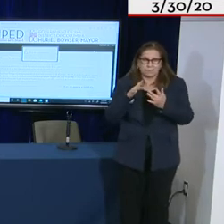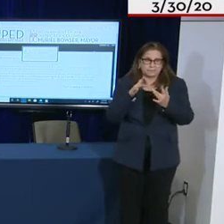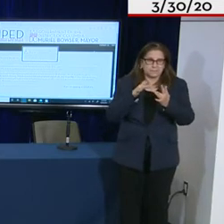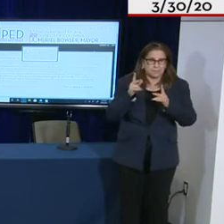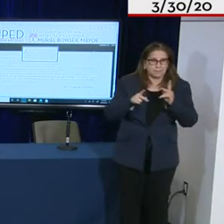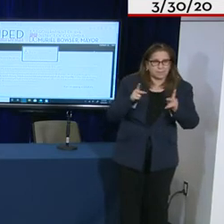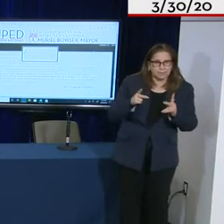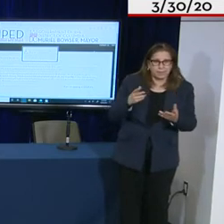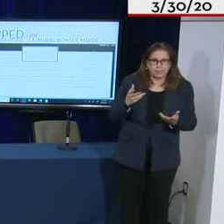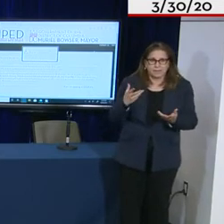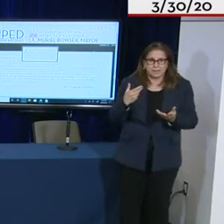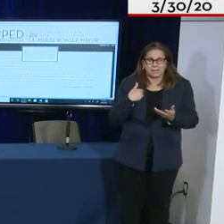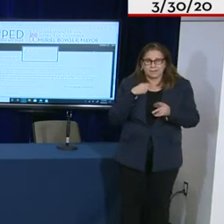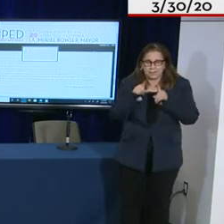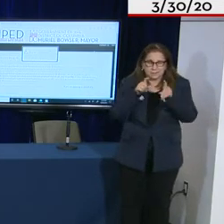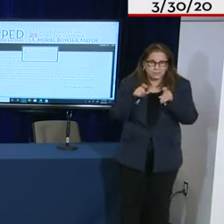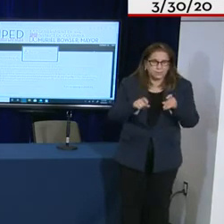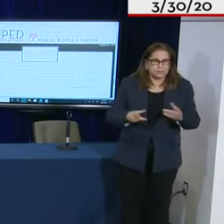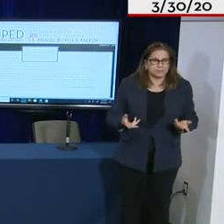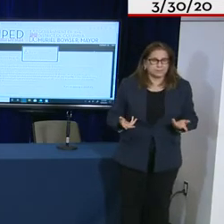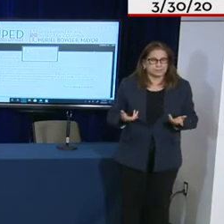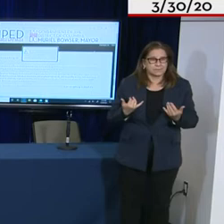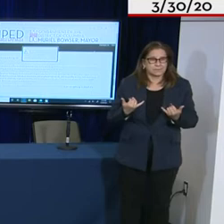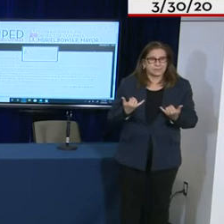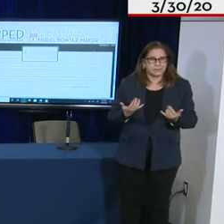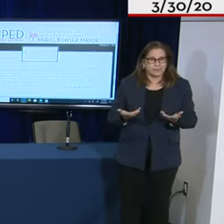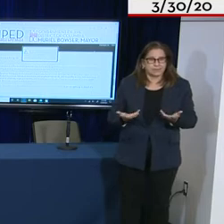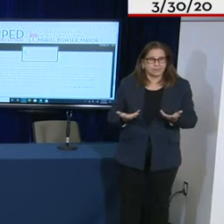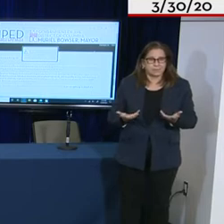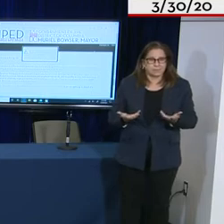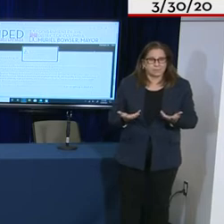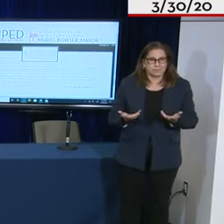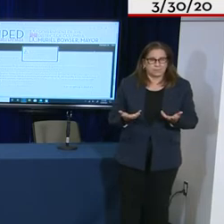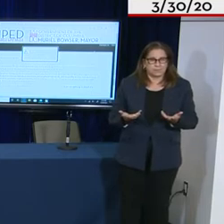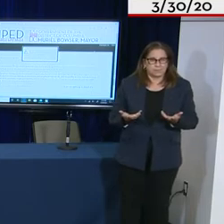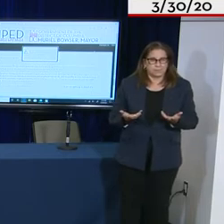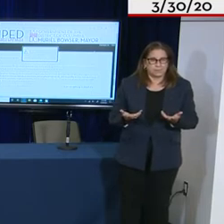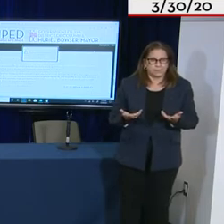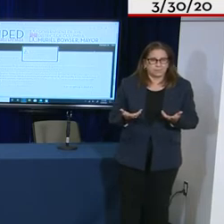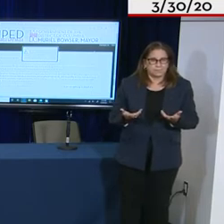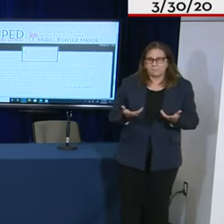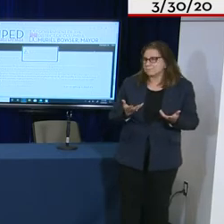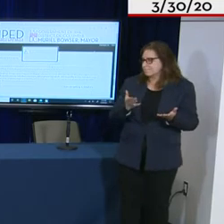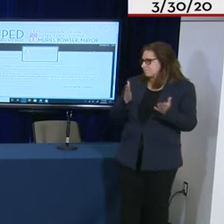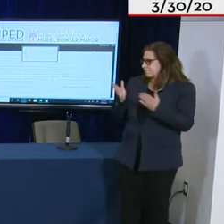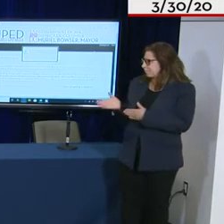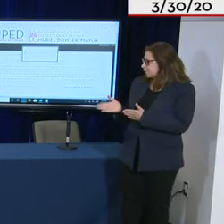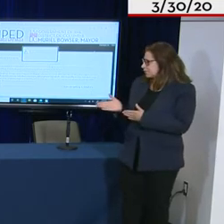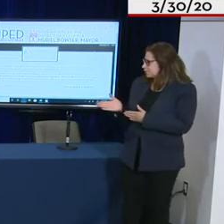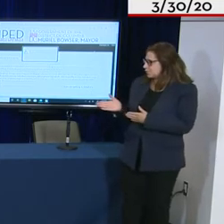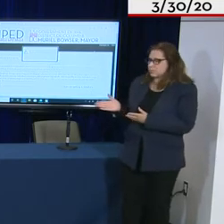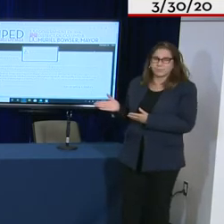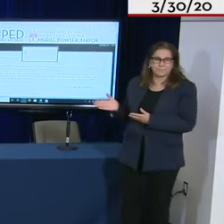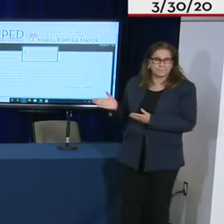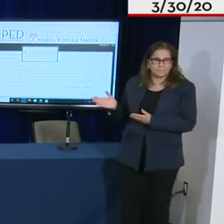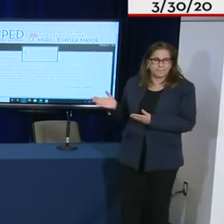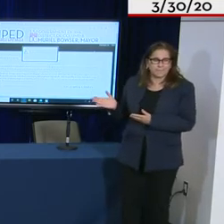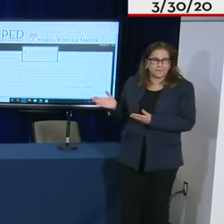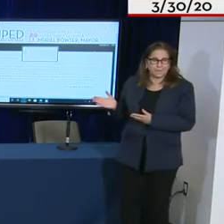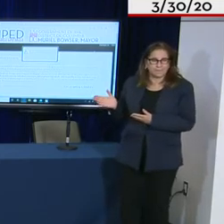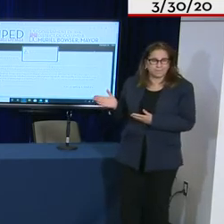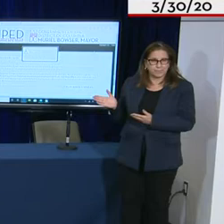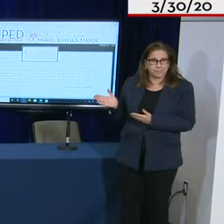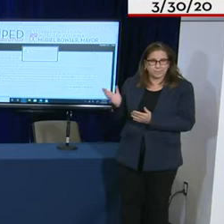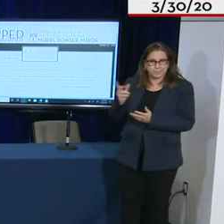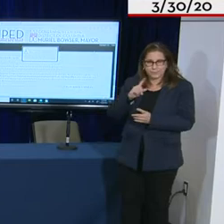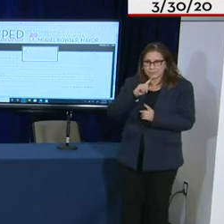questions. So without further ado, Simbangwe, I'll turn it back over to you, and I'm happy to answer either questions that